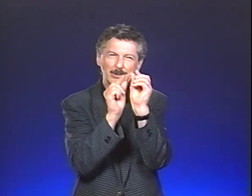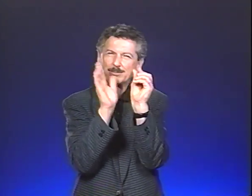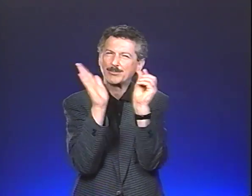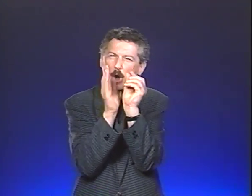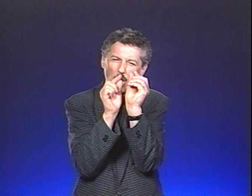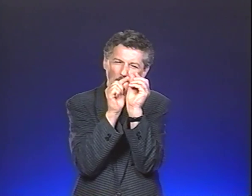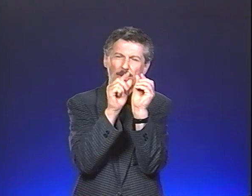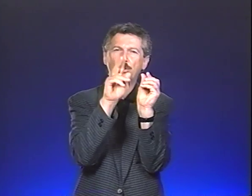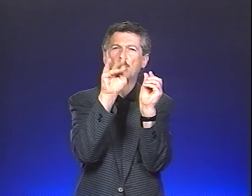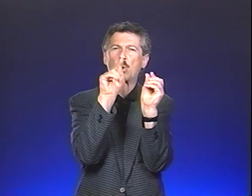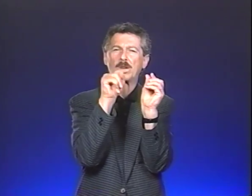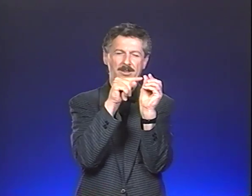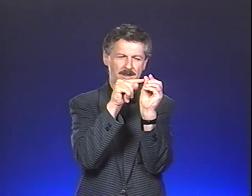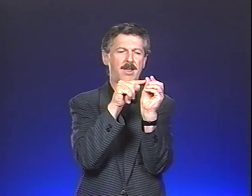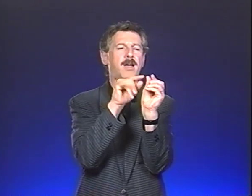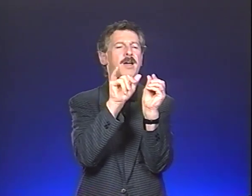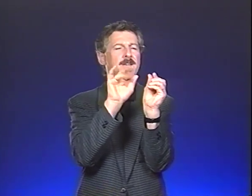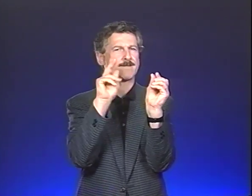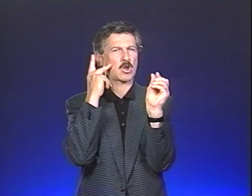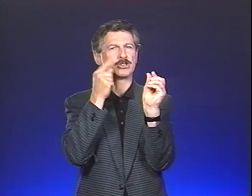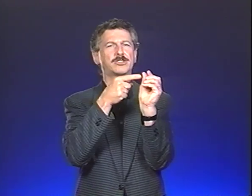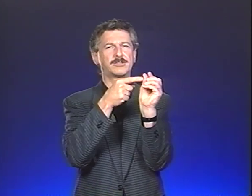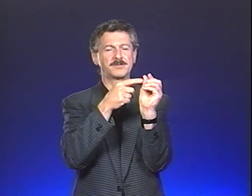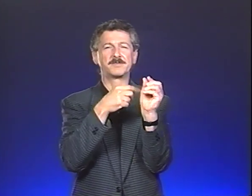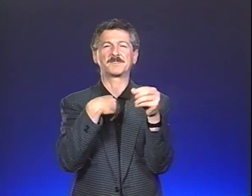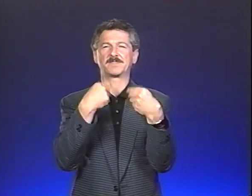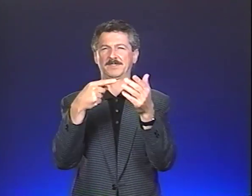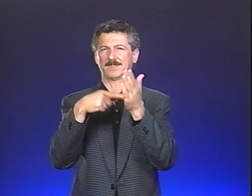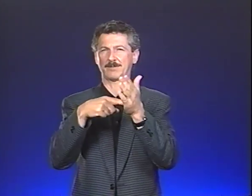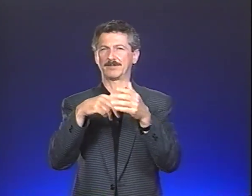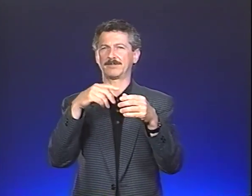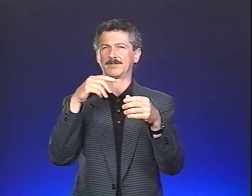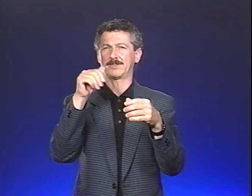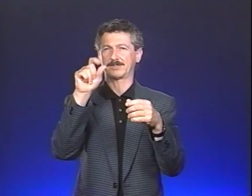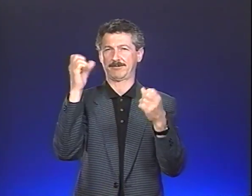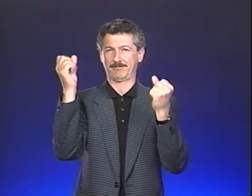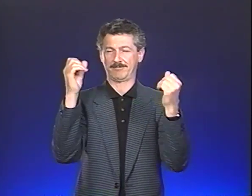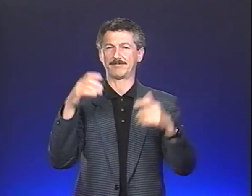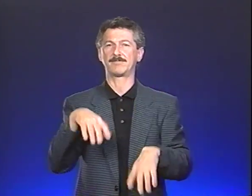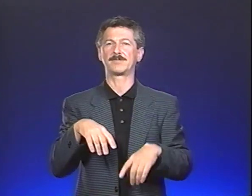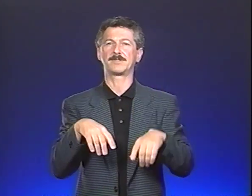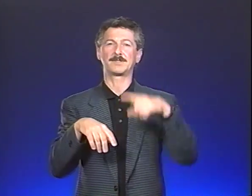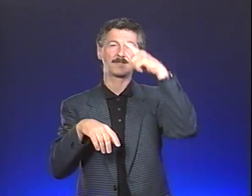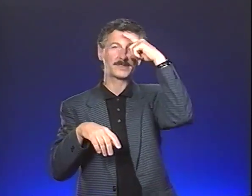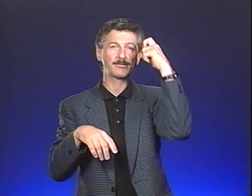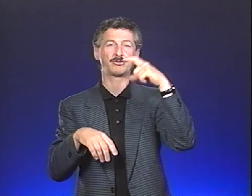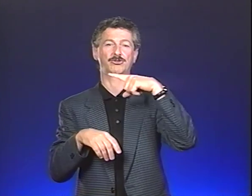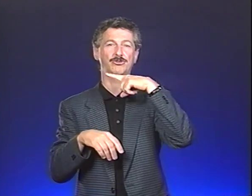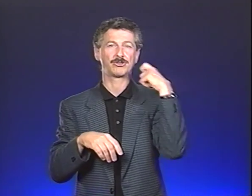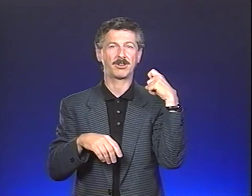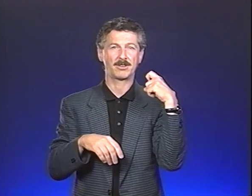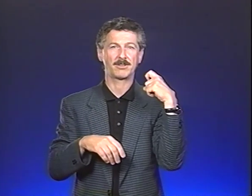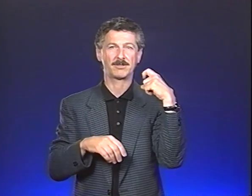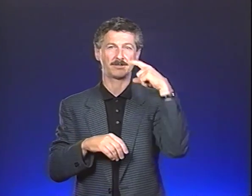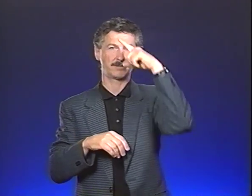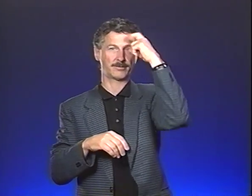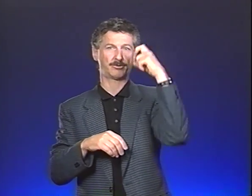Phonology is the analysis of the smallest unit possible. For example, in ASL, the signs